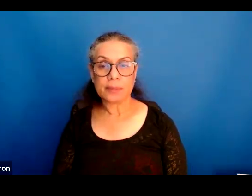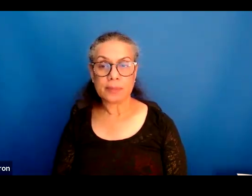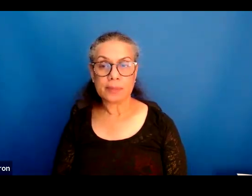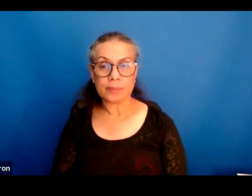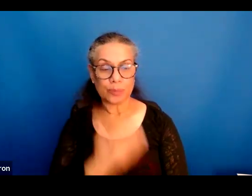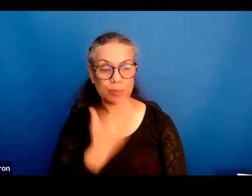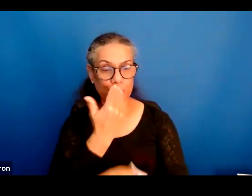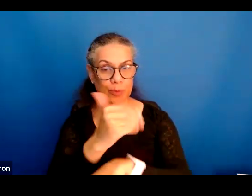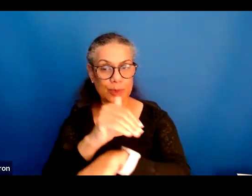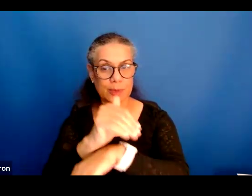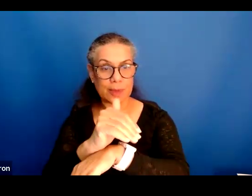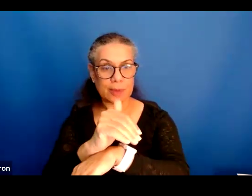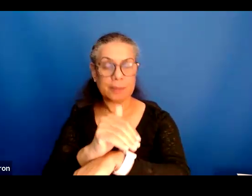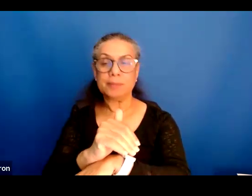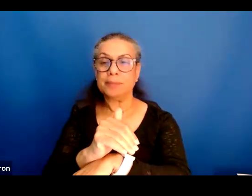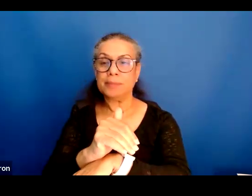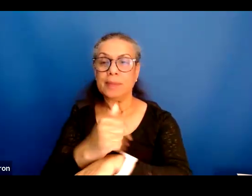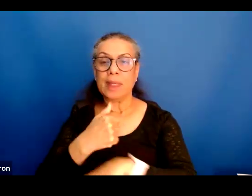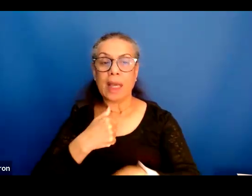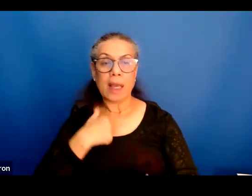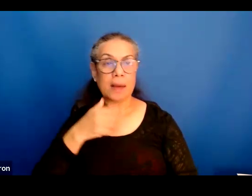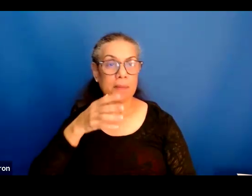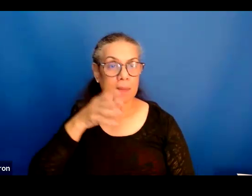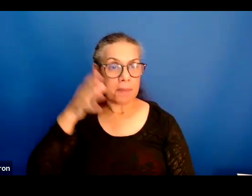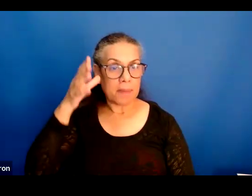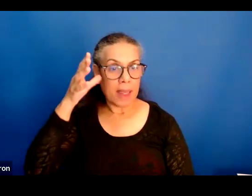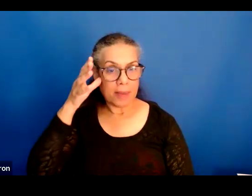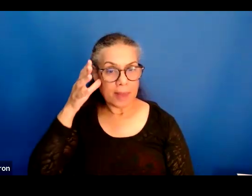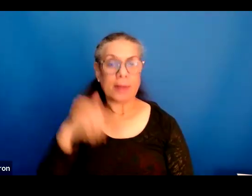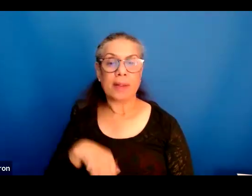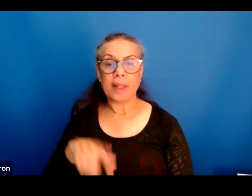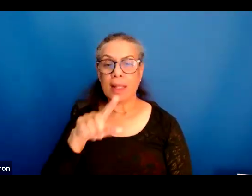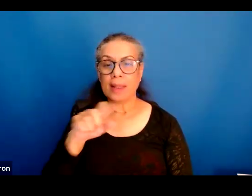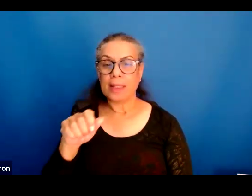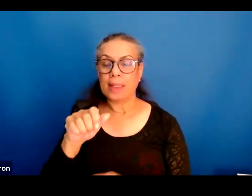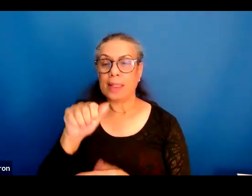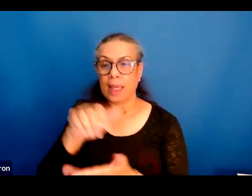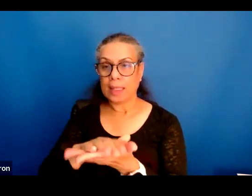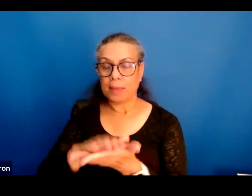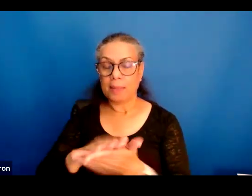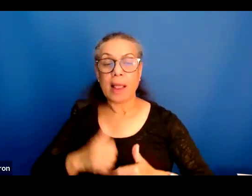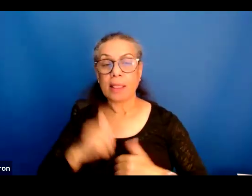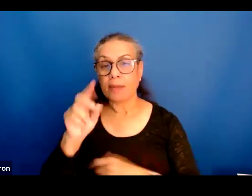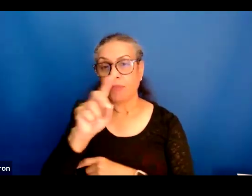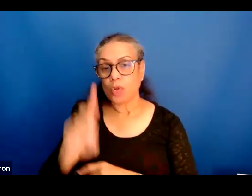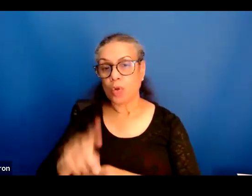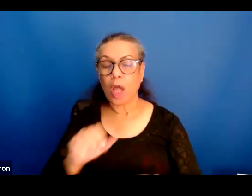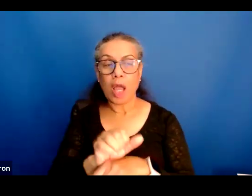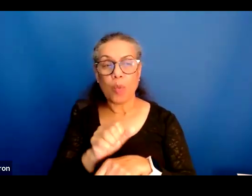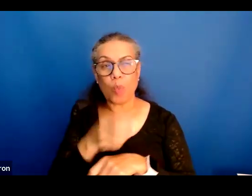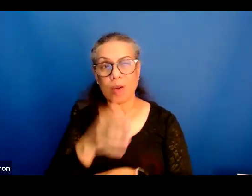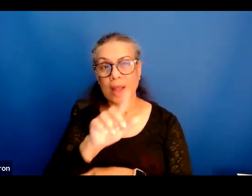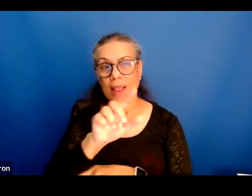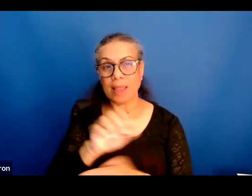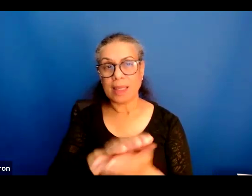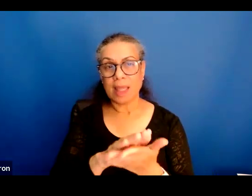Good evening. My name is Matthew Lee. I'm a para at Lee Academy Pilot School. I live in Dorchester and have worked at Lee Academy for 4